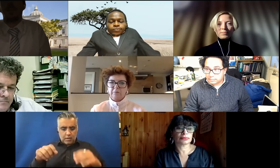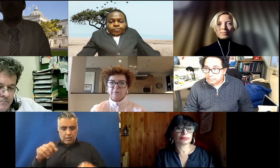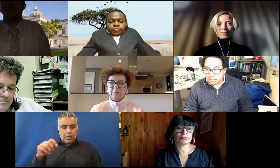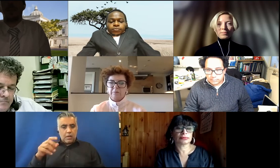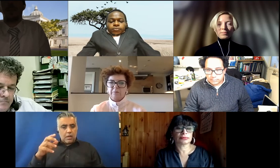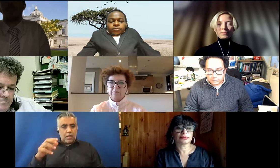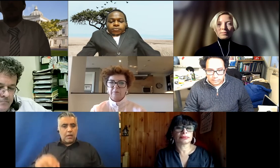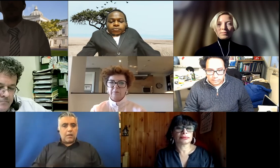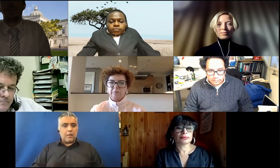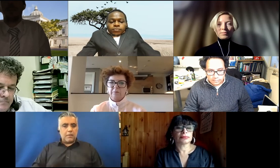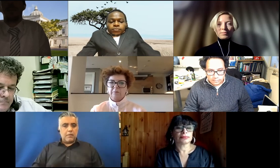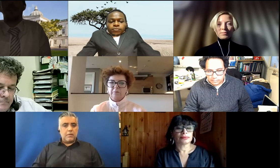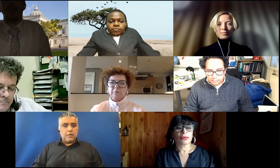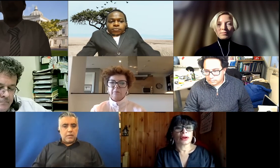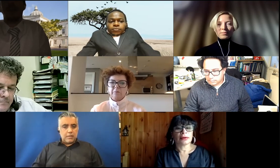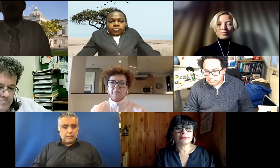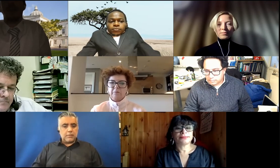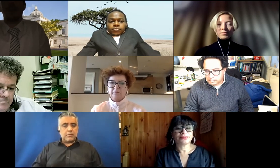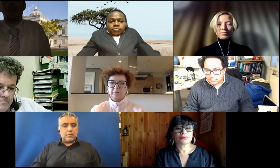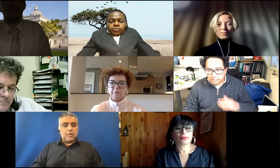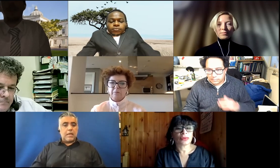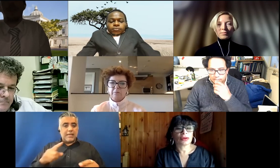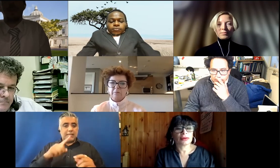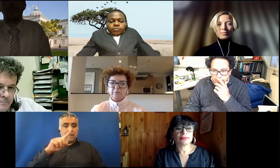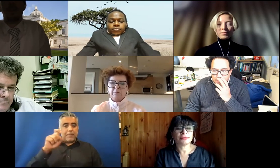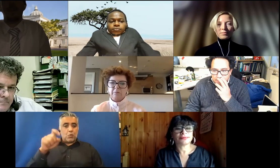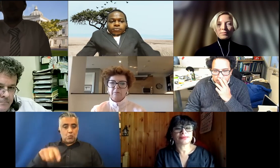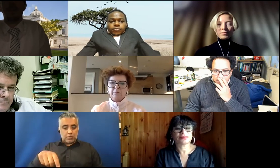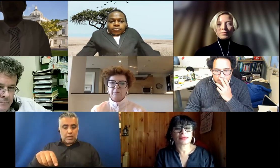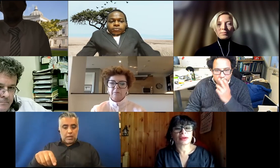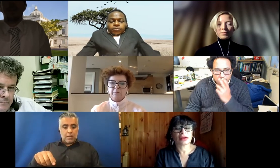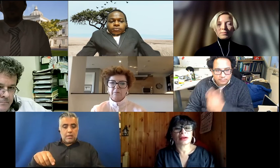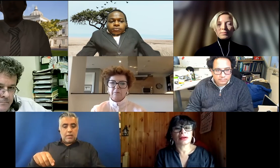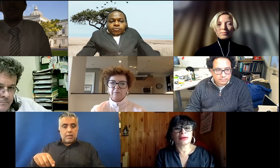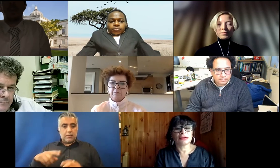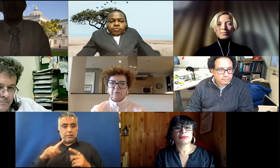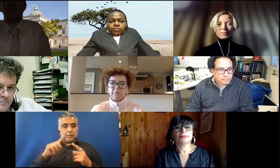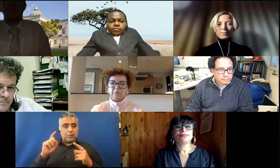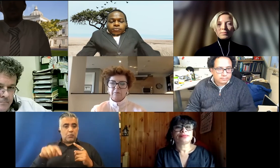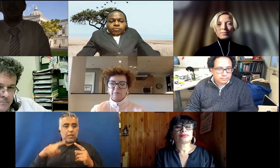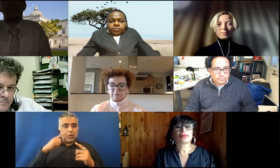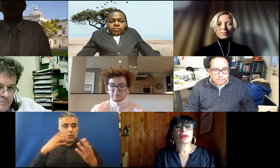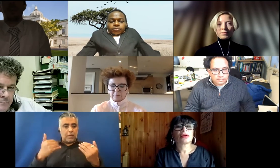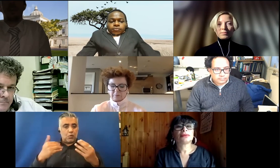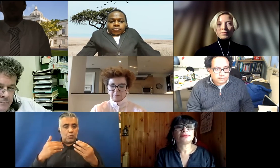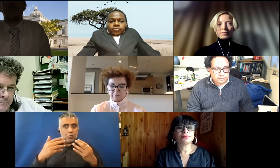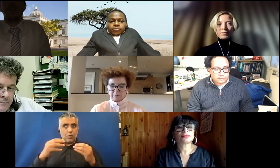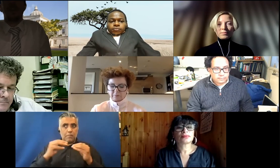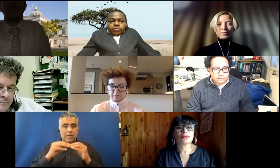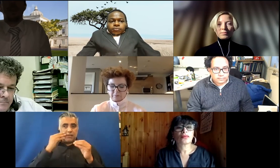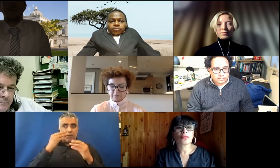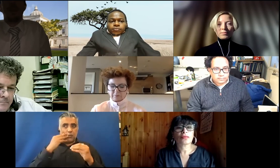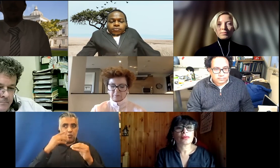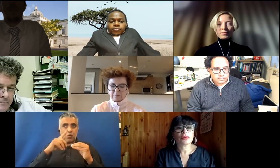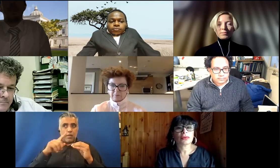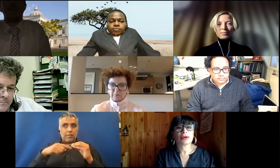specific panel members. And this one I would like to have some insights from